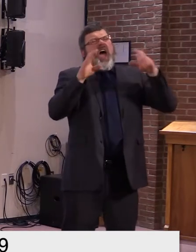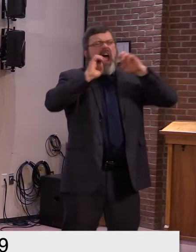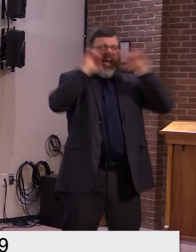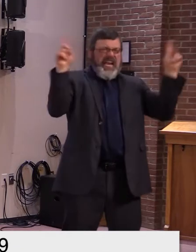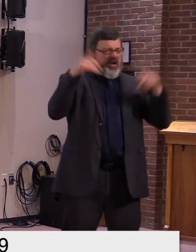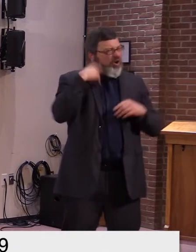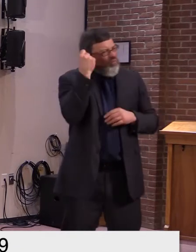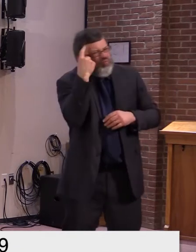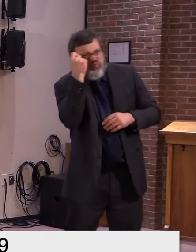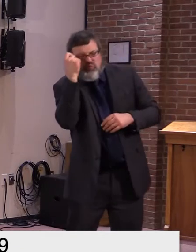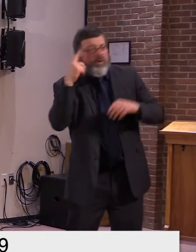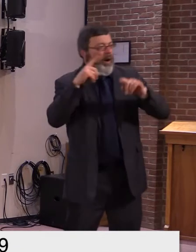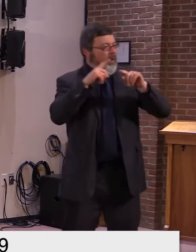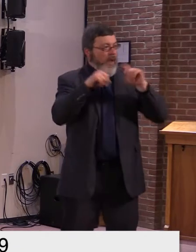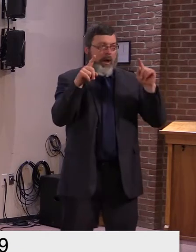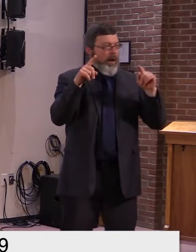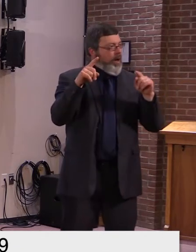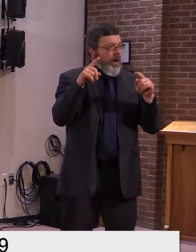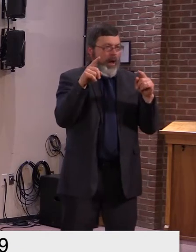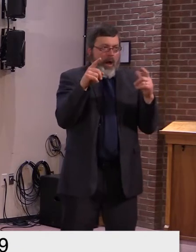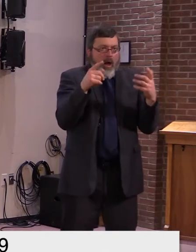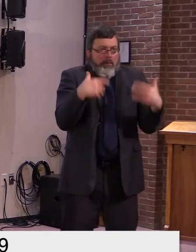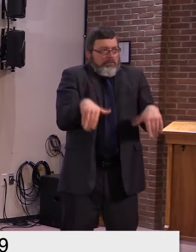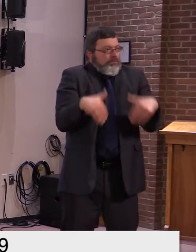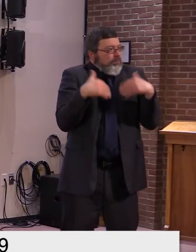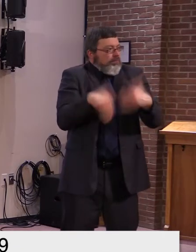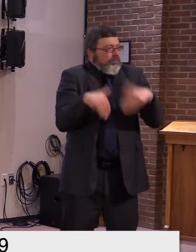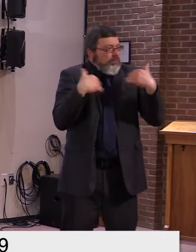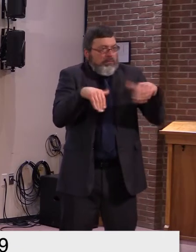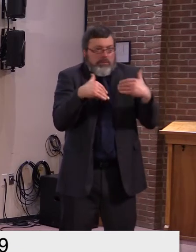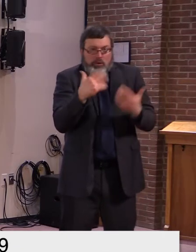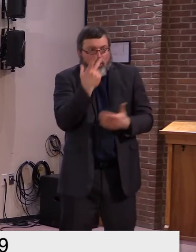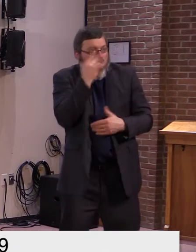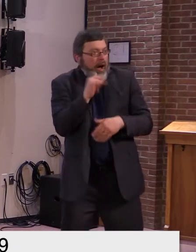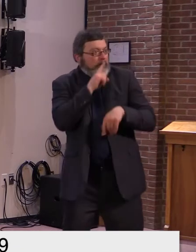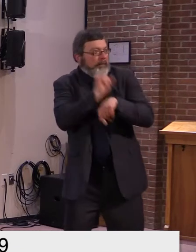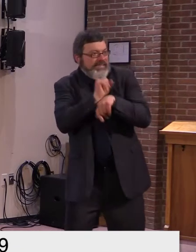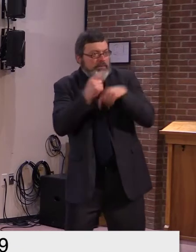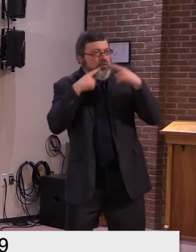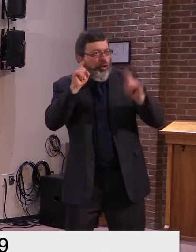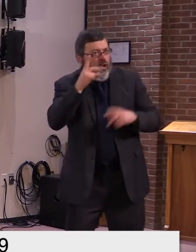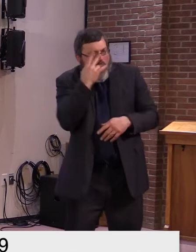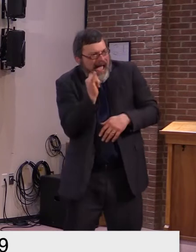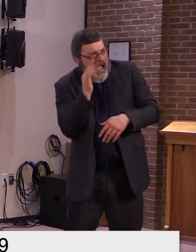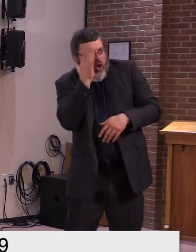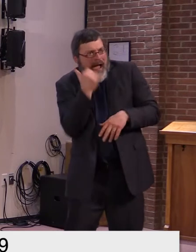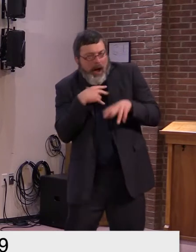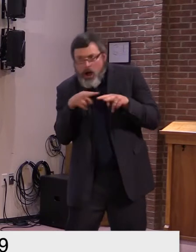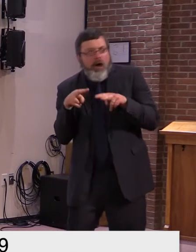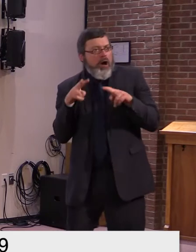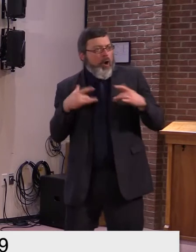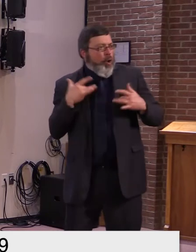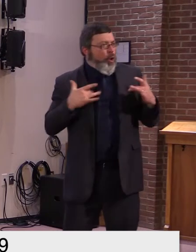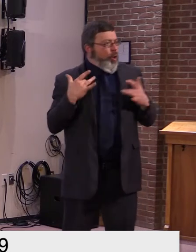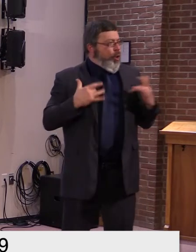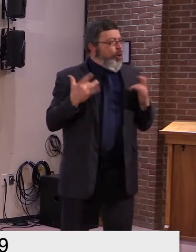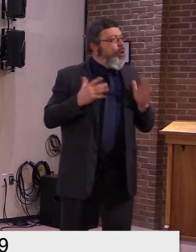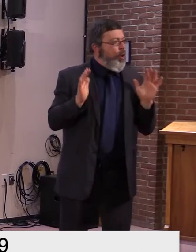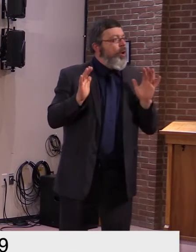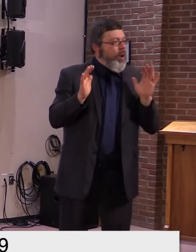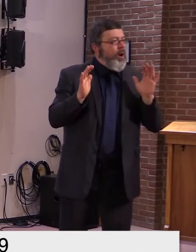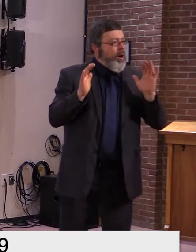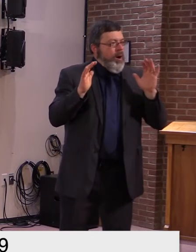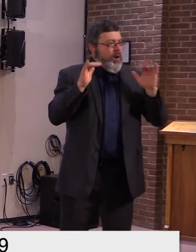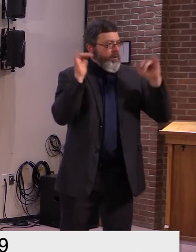difference. In the meantime, our team has been playing offense, significantly expanding testing capacity